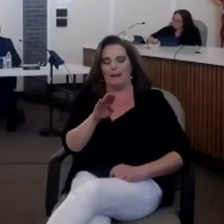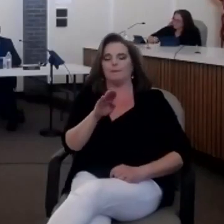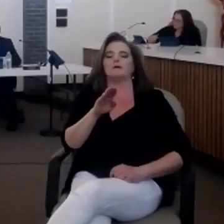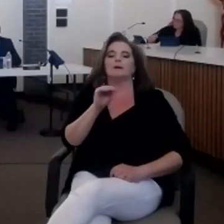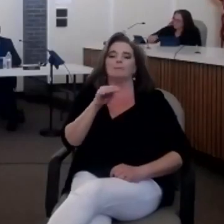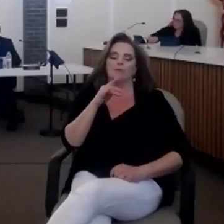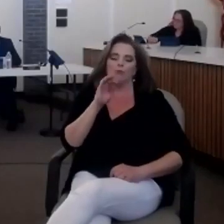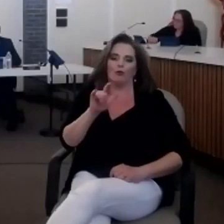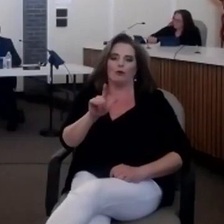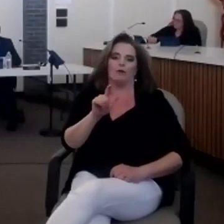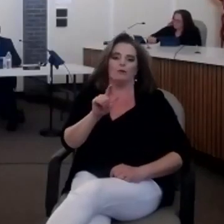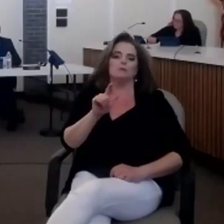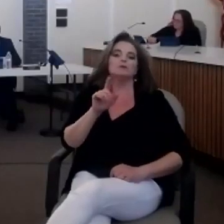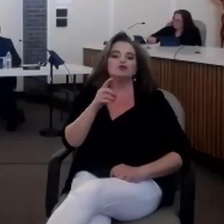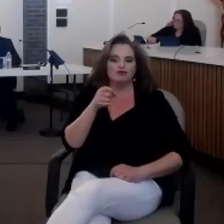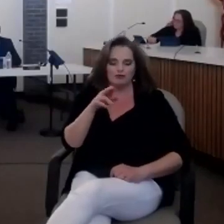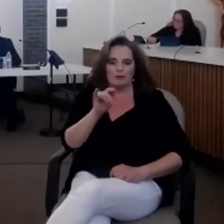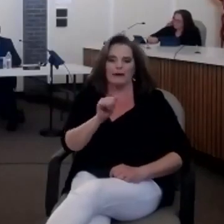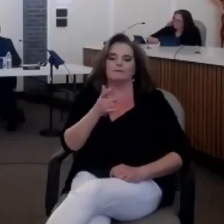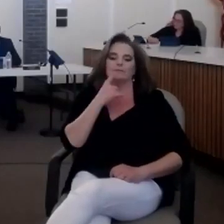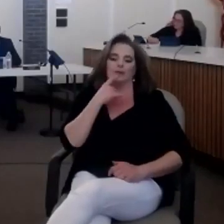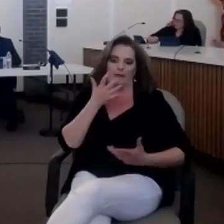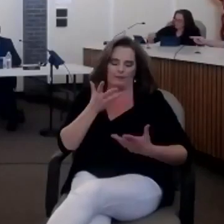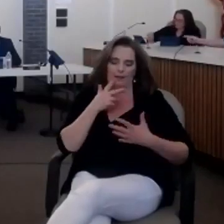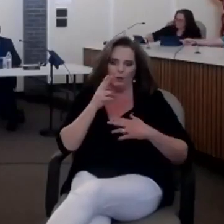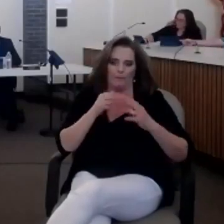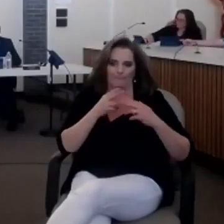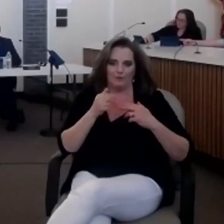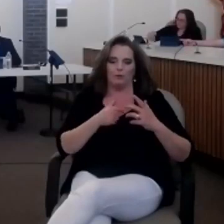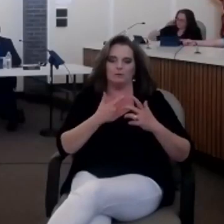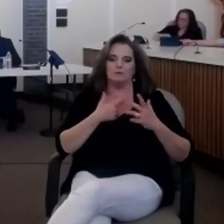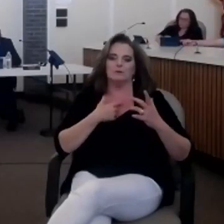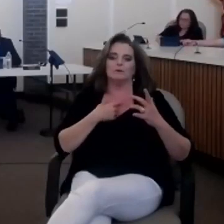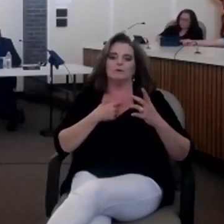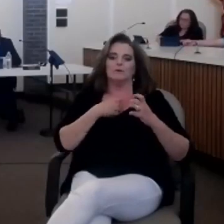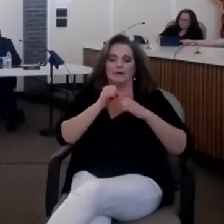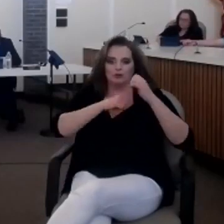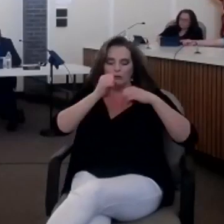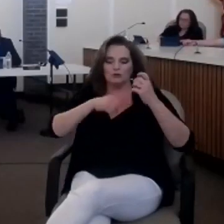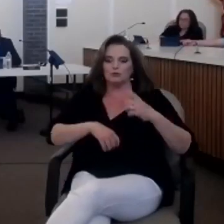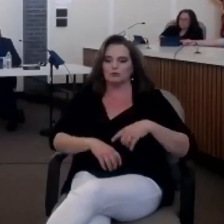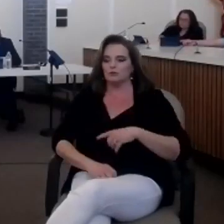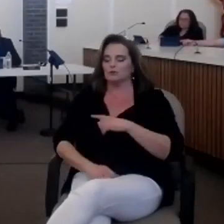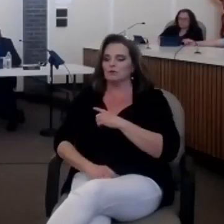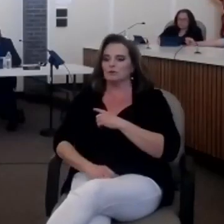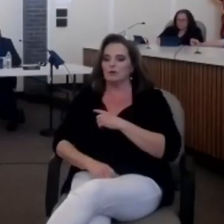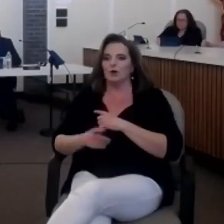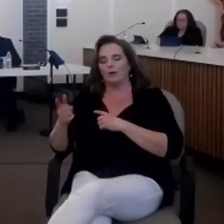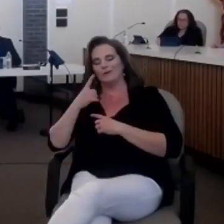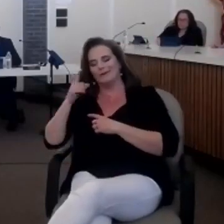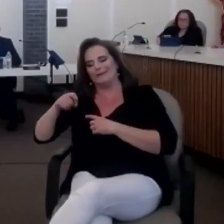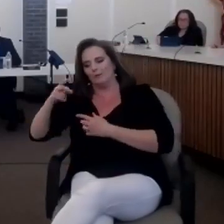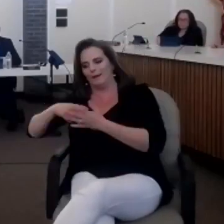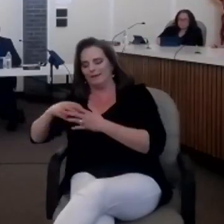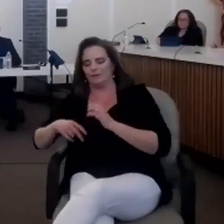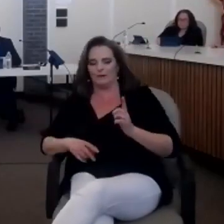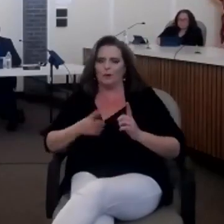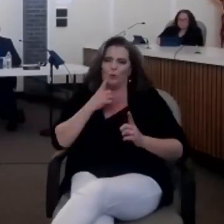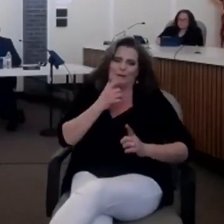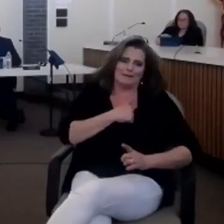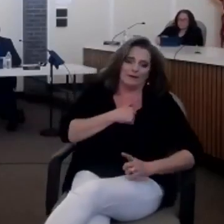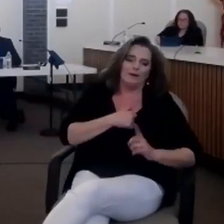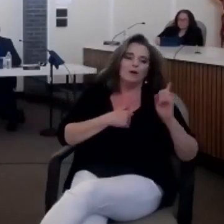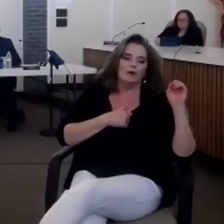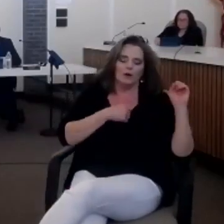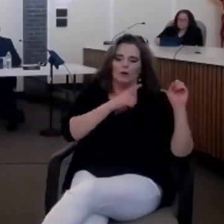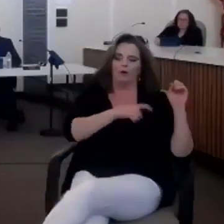multi-story structure with a variable height roof that would have maximum height of next to 112. reading this one. This one? Okay, Yes. I'm sorry. Because we have to